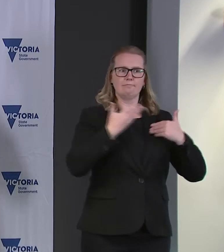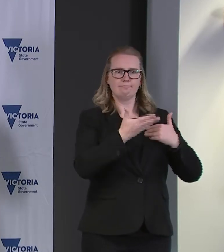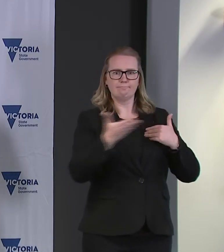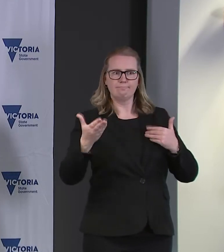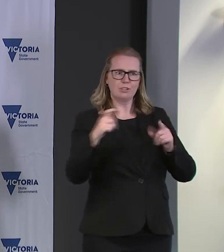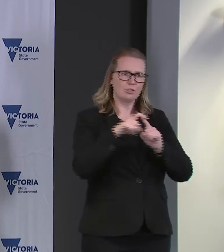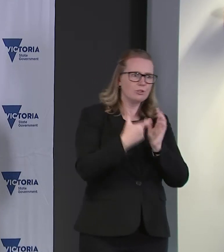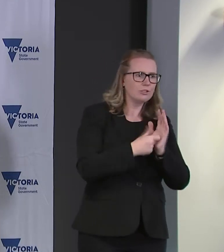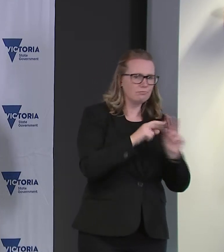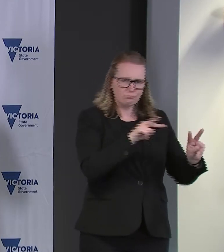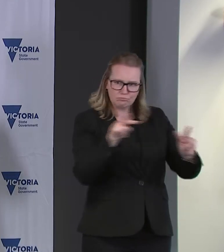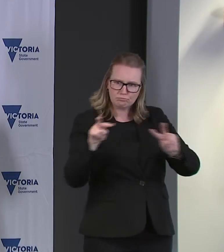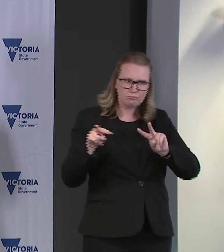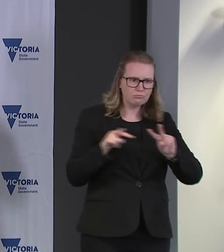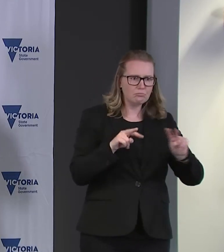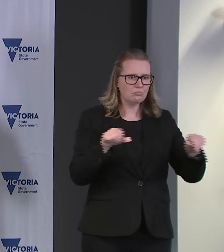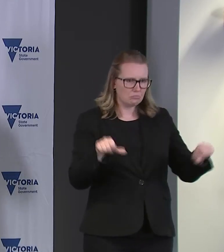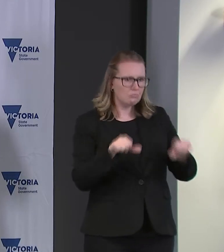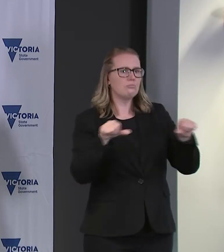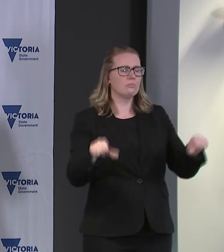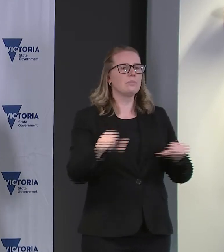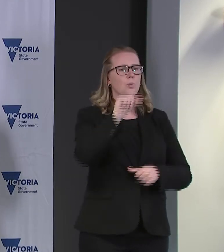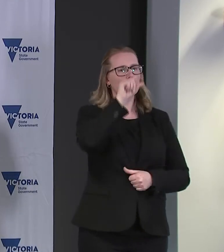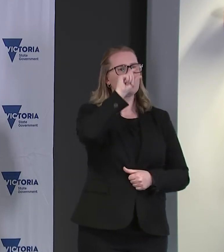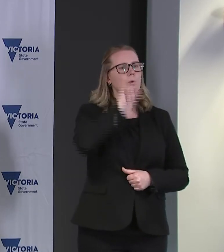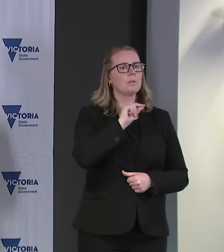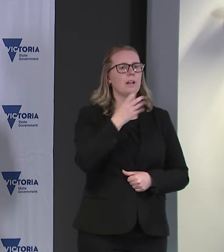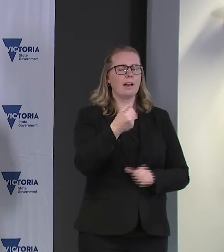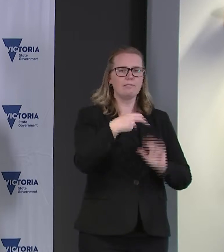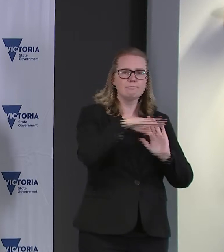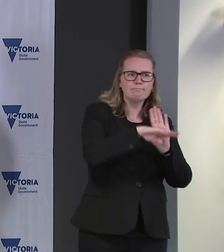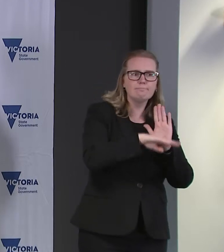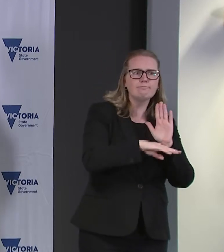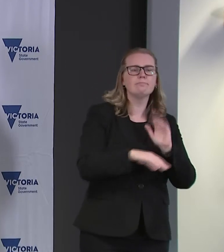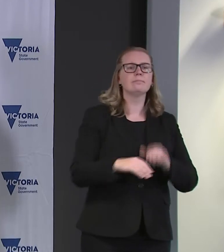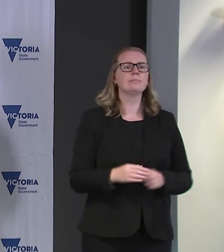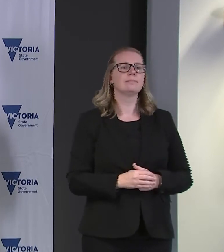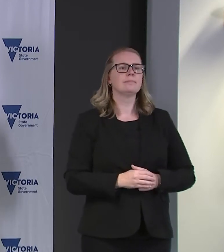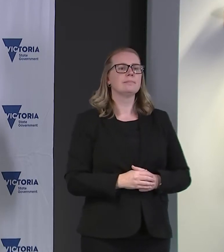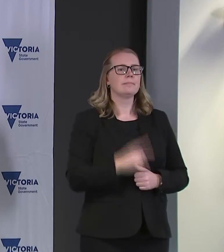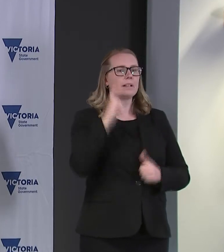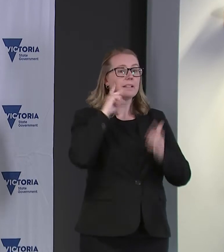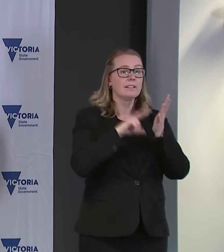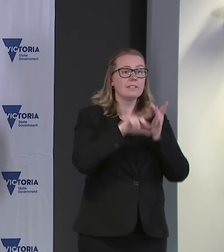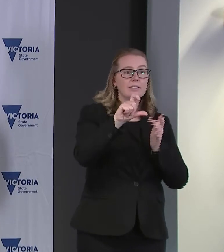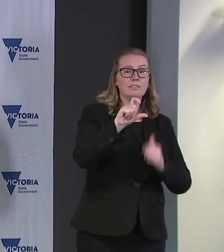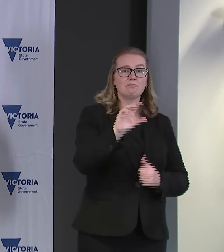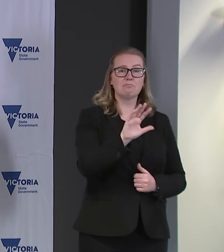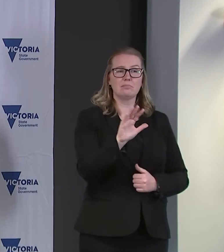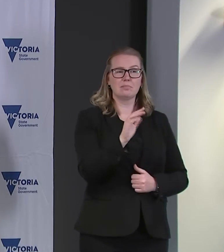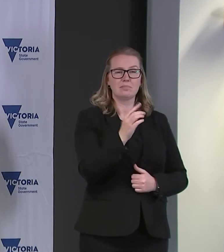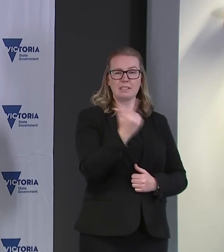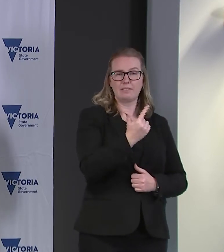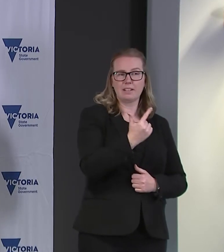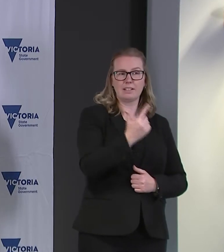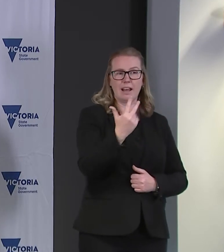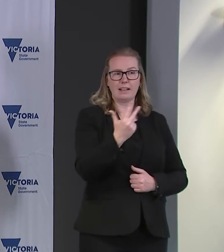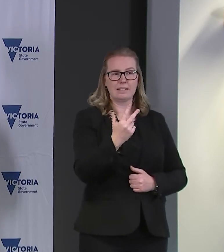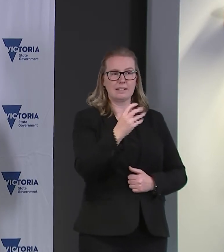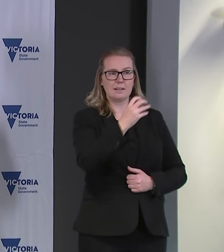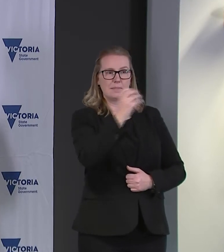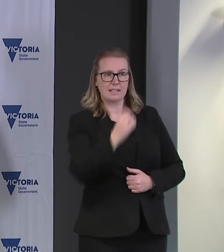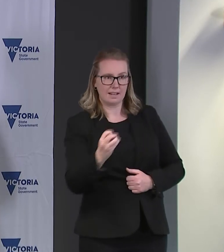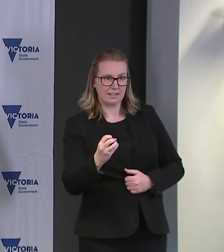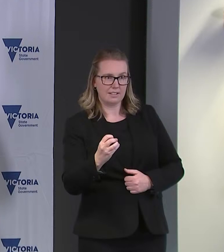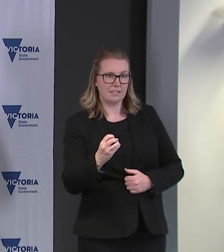of arrangements can apply. And at the moment, I'm pretty sure, I think Victoria's 18% of at least